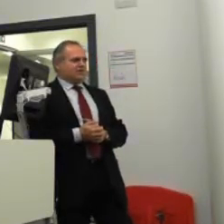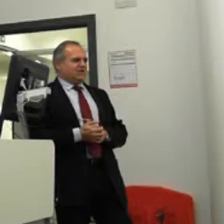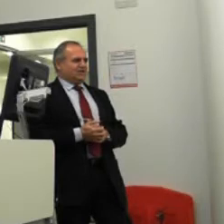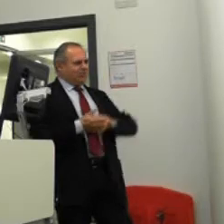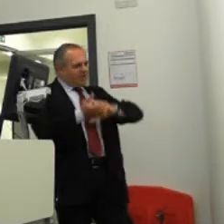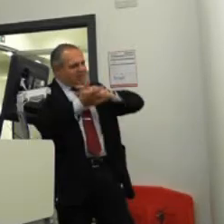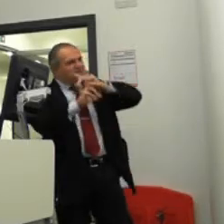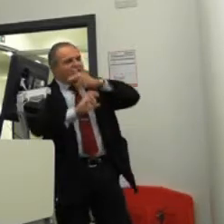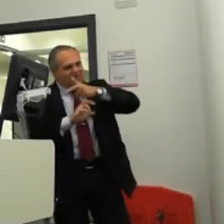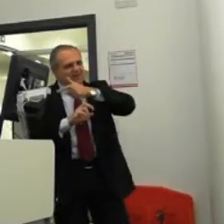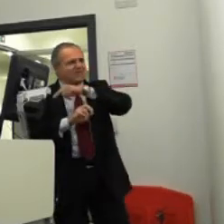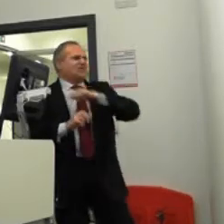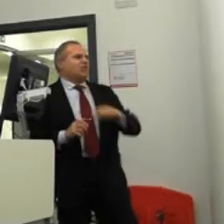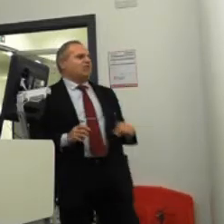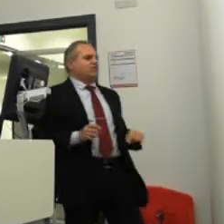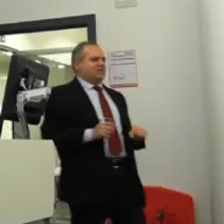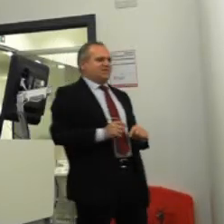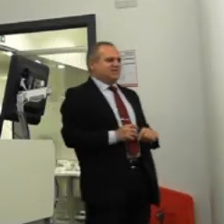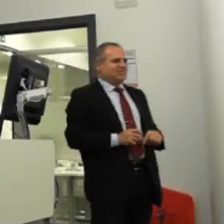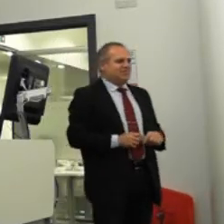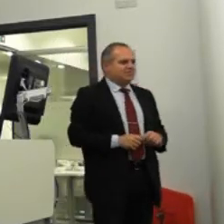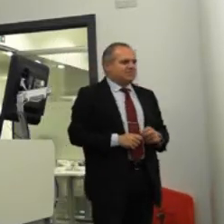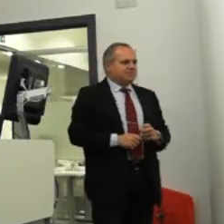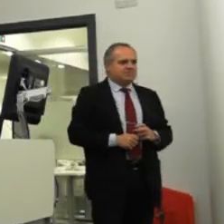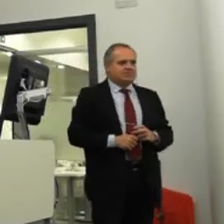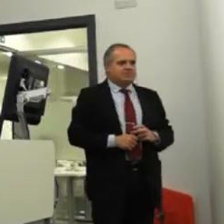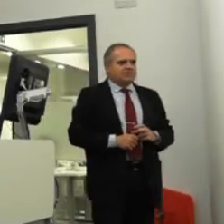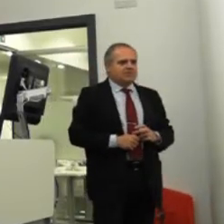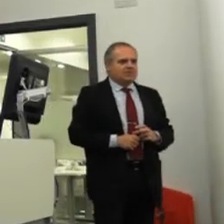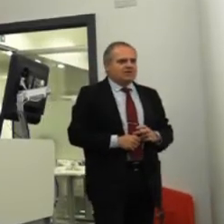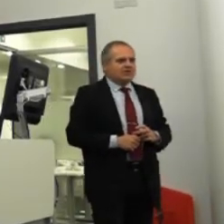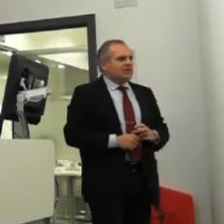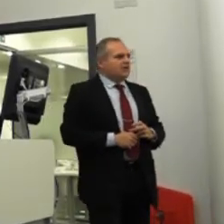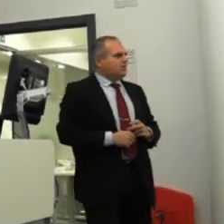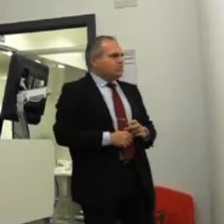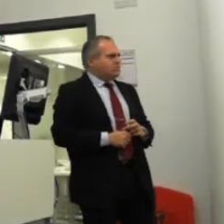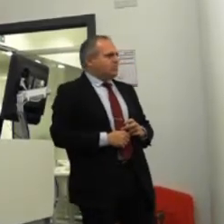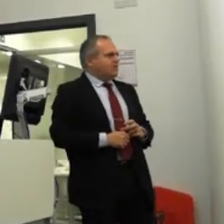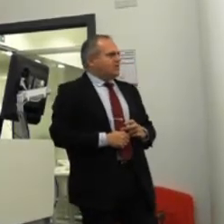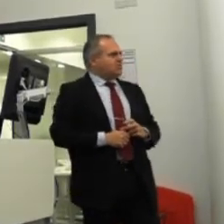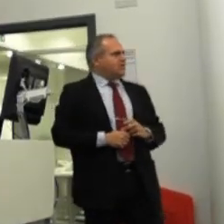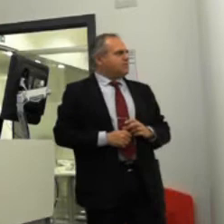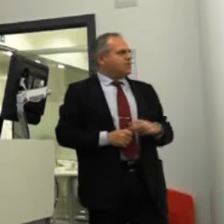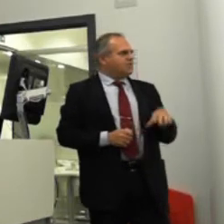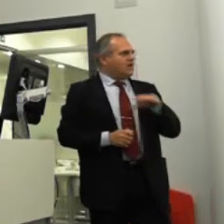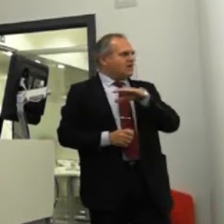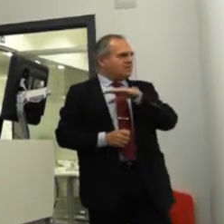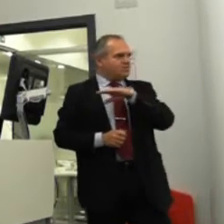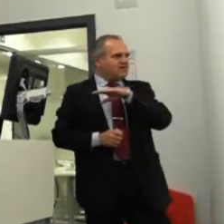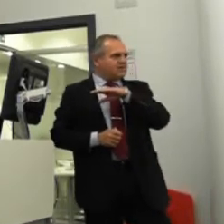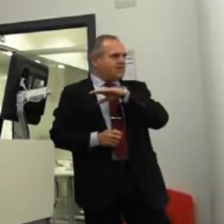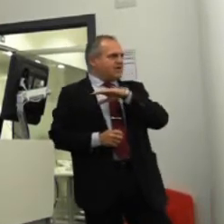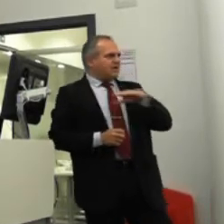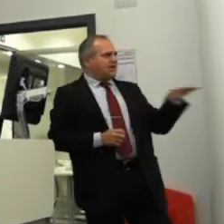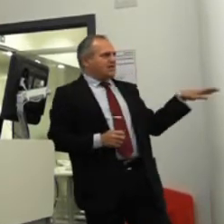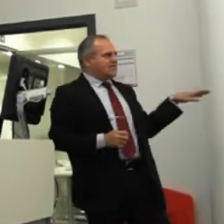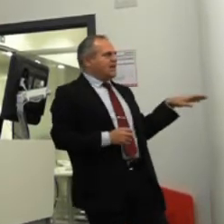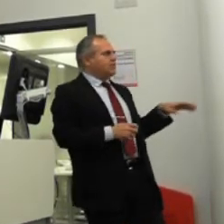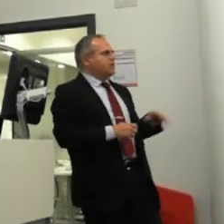so we have the reversal of these it doesn't matter because the algorithm basically cuts down